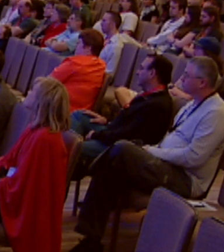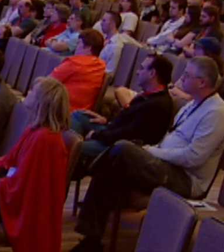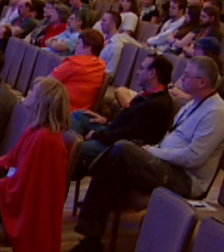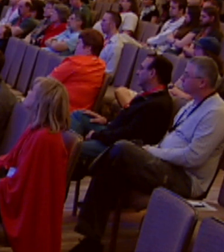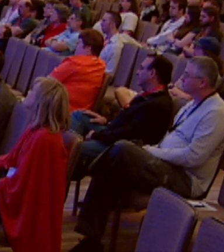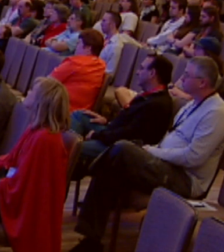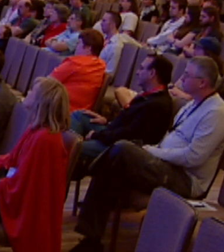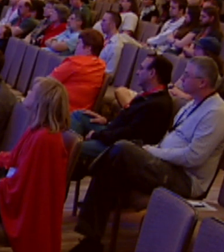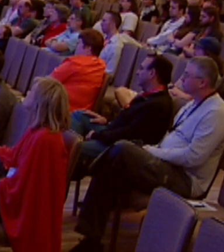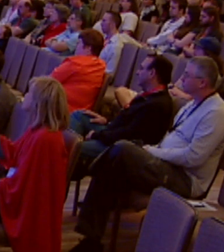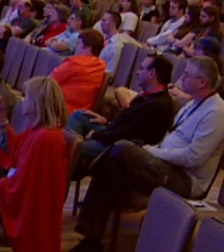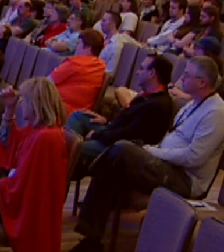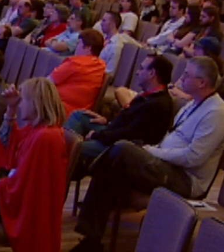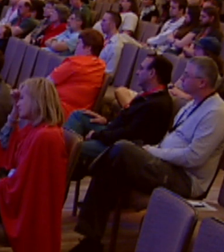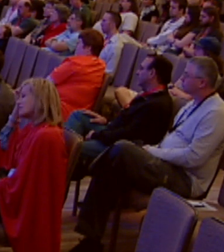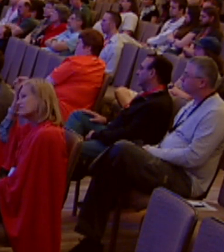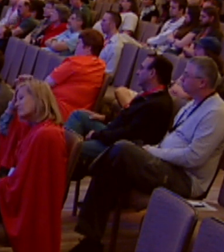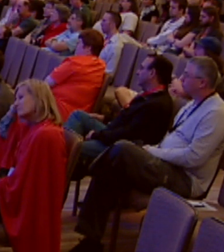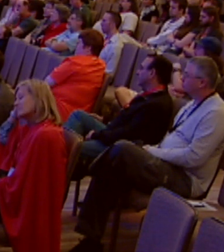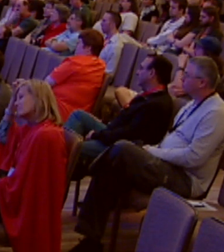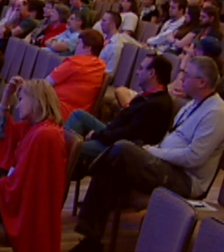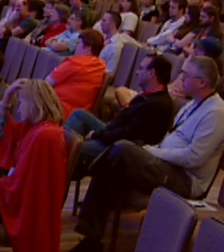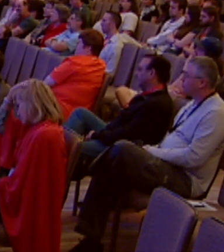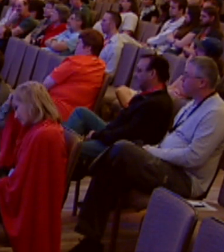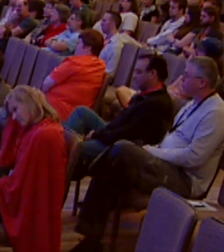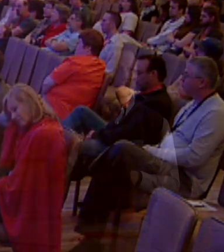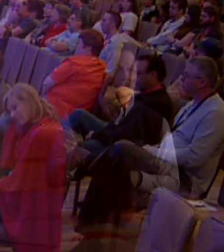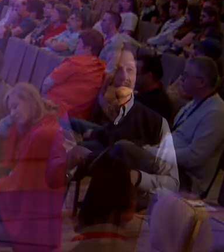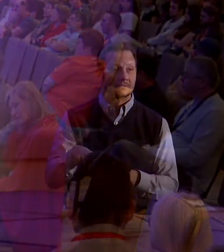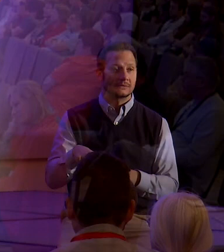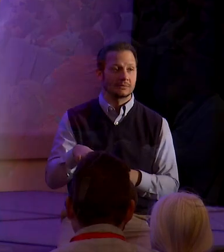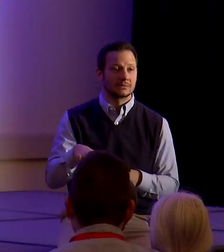Everybody says small. I grew up in Houston, Texas.